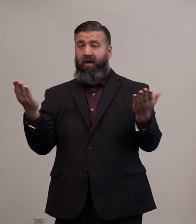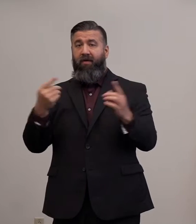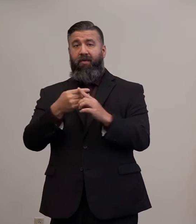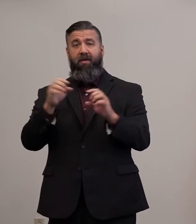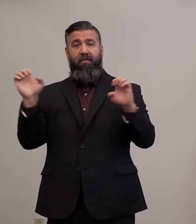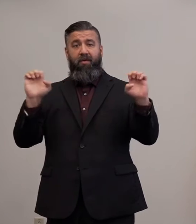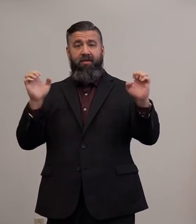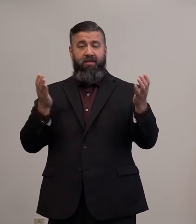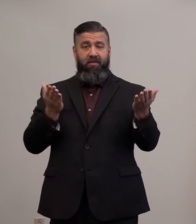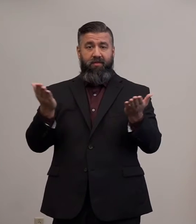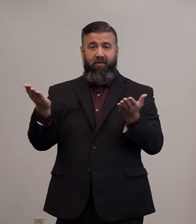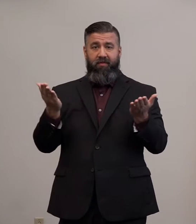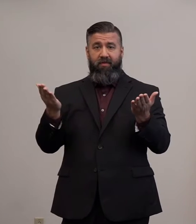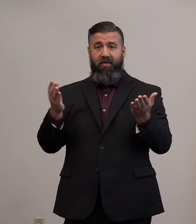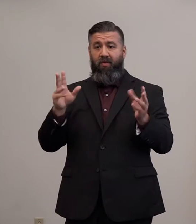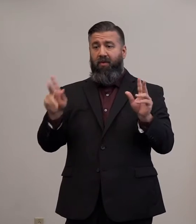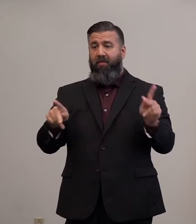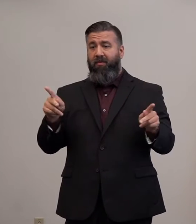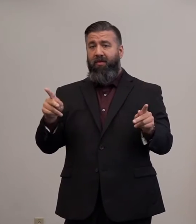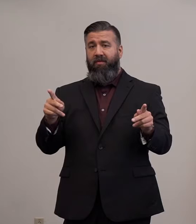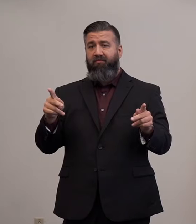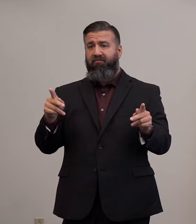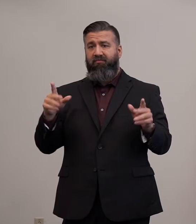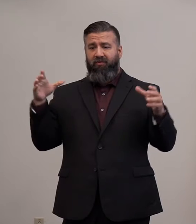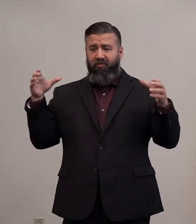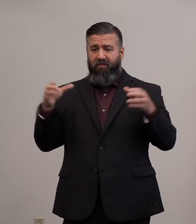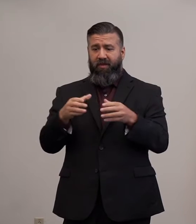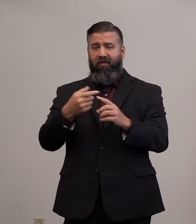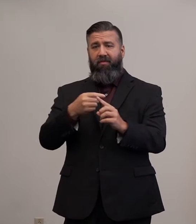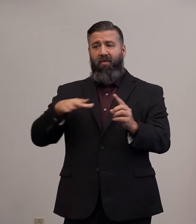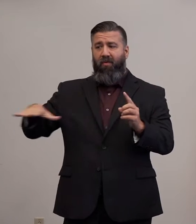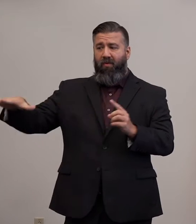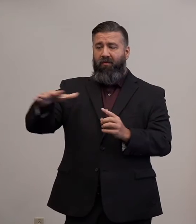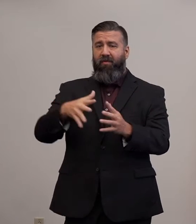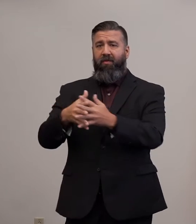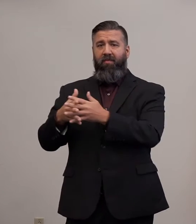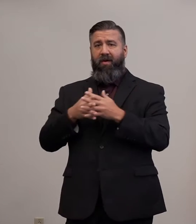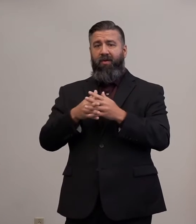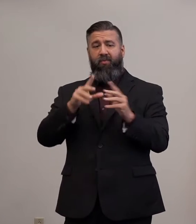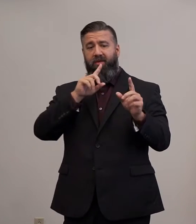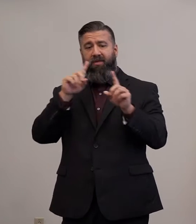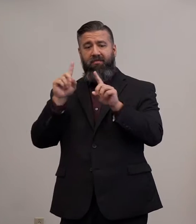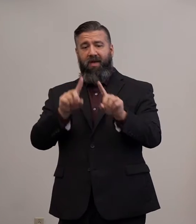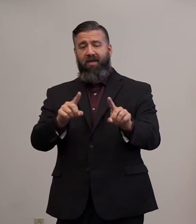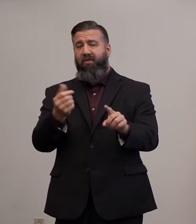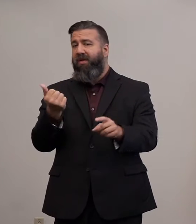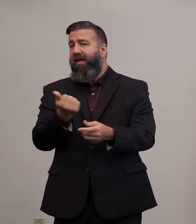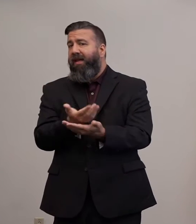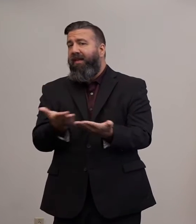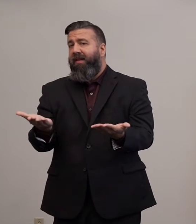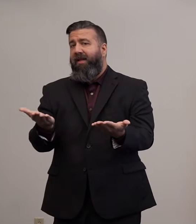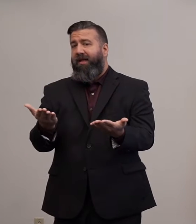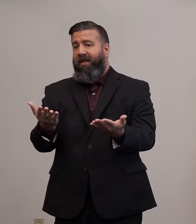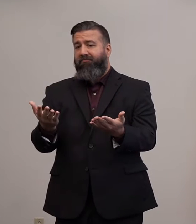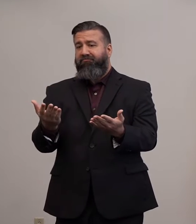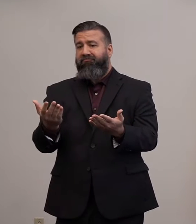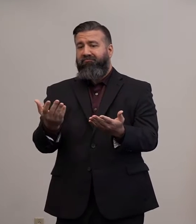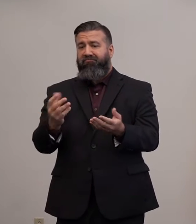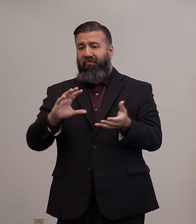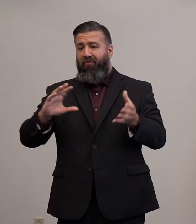across the county to respond and monitor anything that disrupts our communities or brings together large